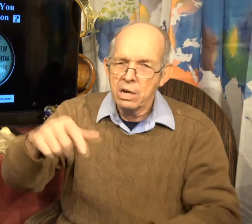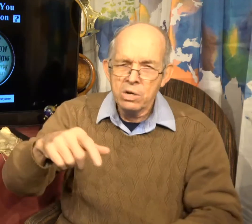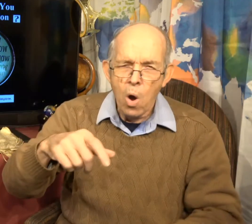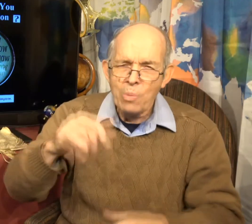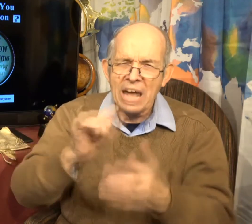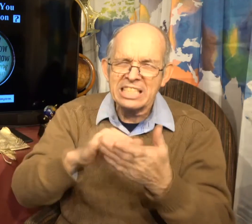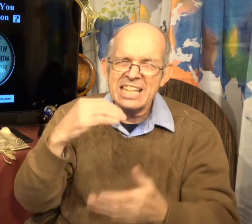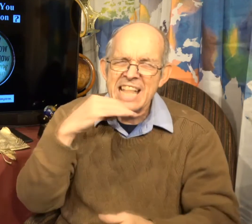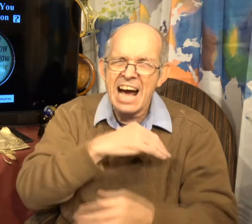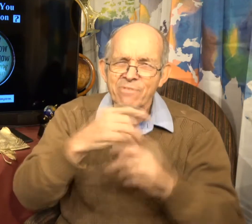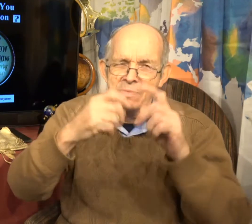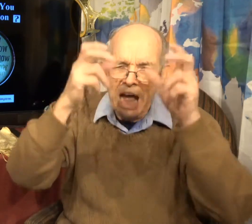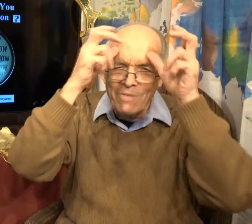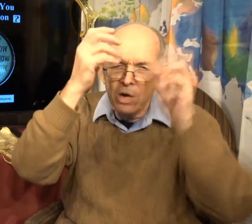No, that's a lie from the devil.